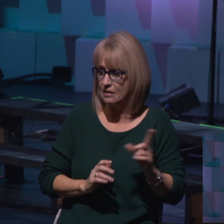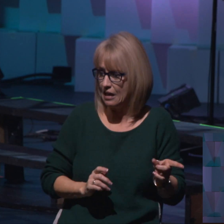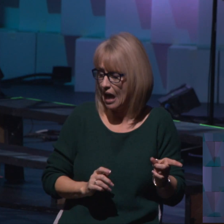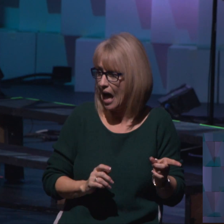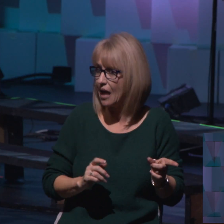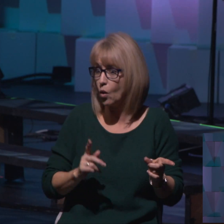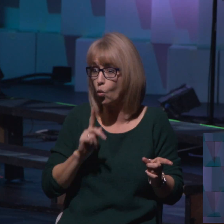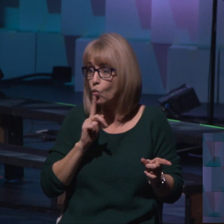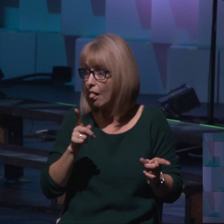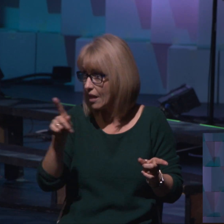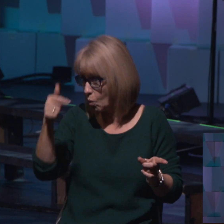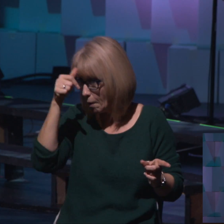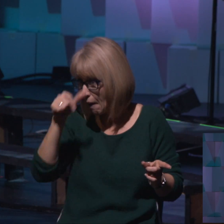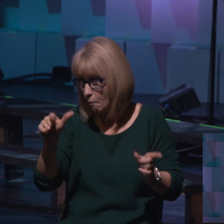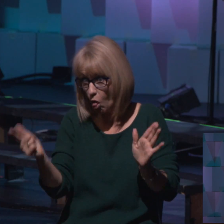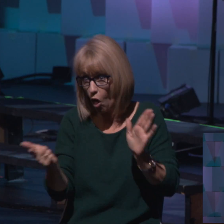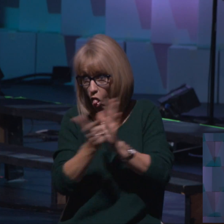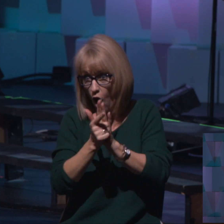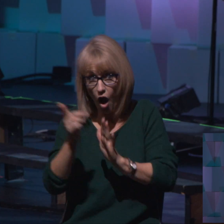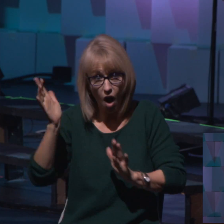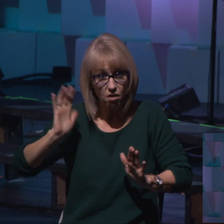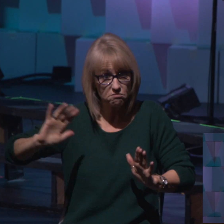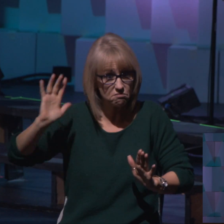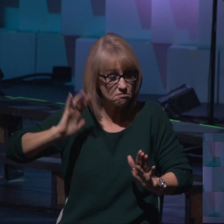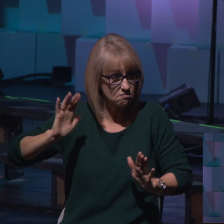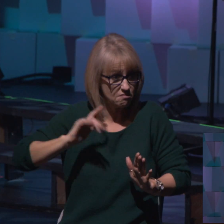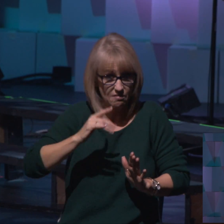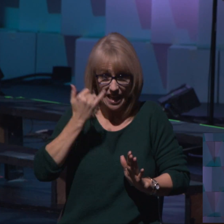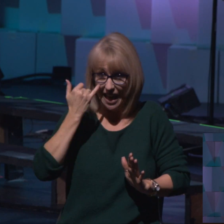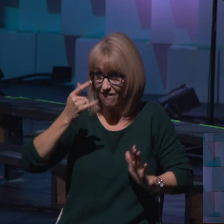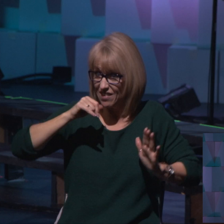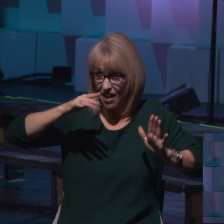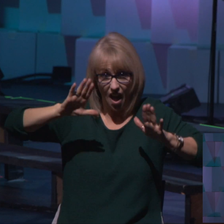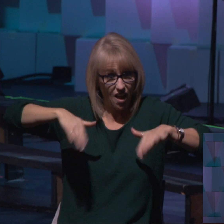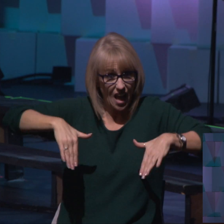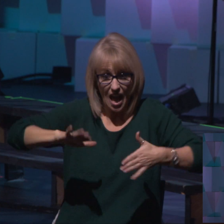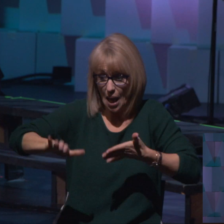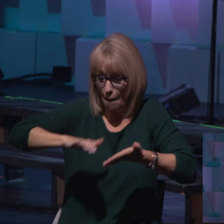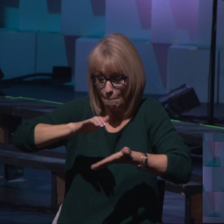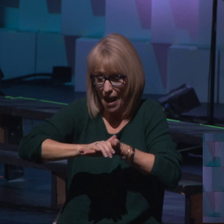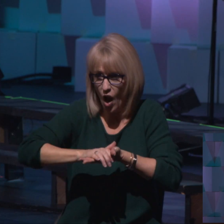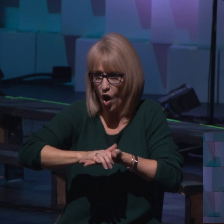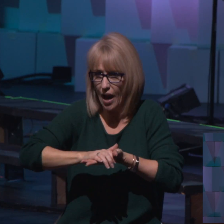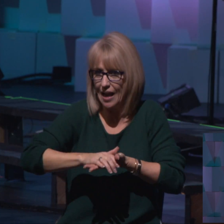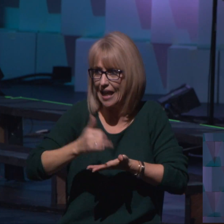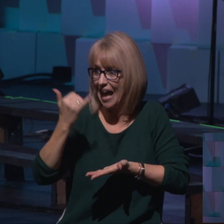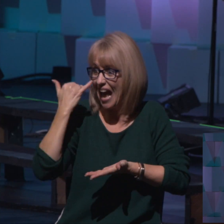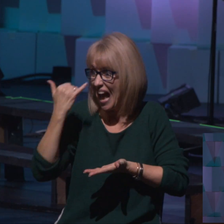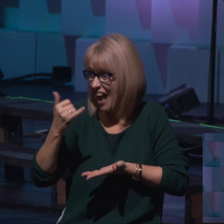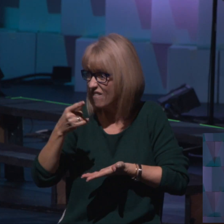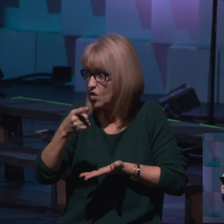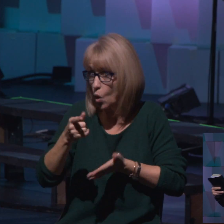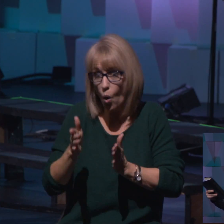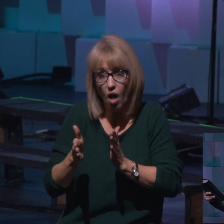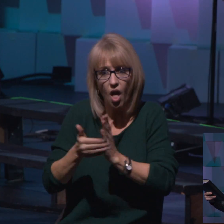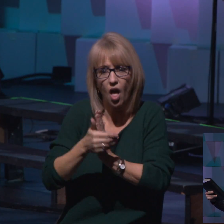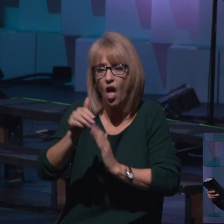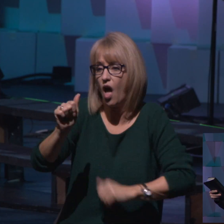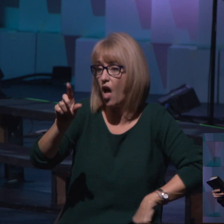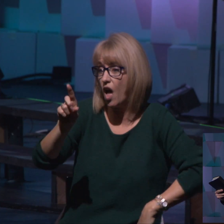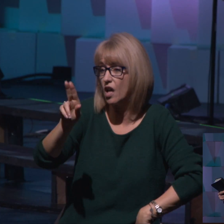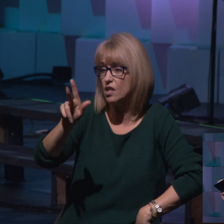the law of that day, an unwed teenager or a person who's caught in the act of